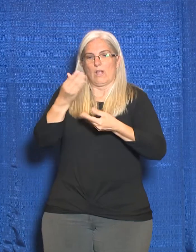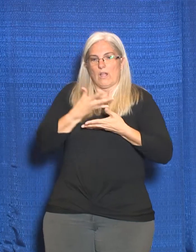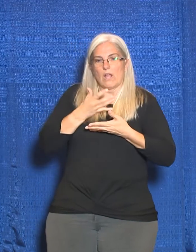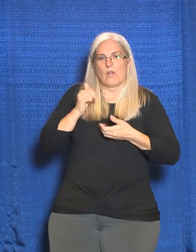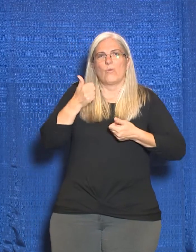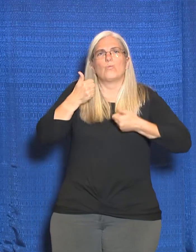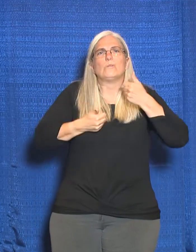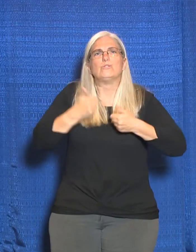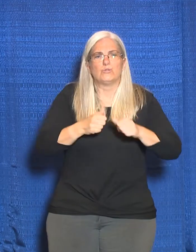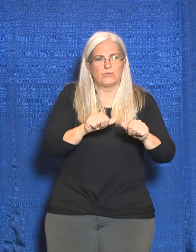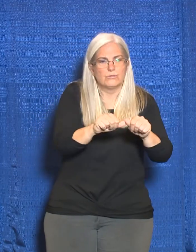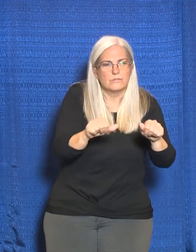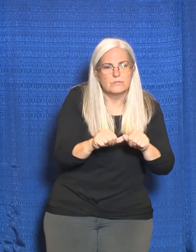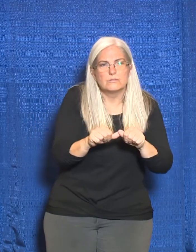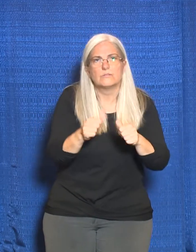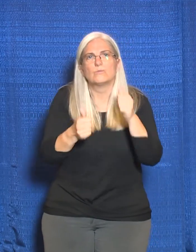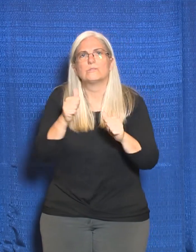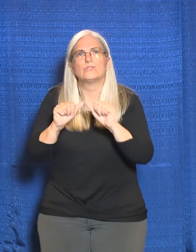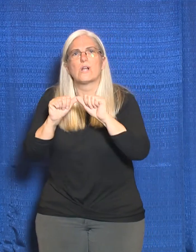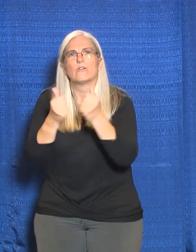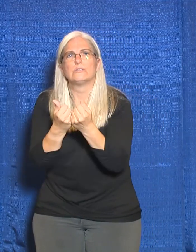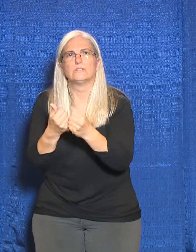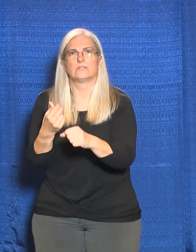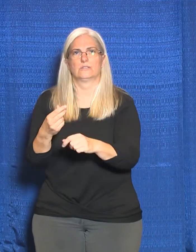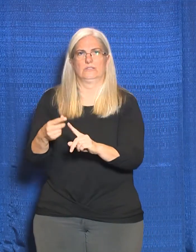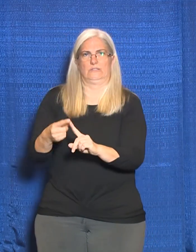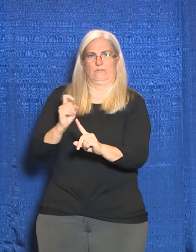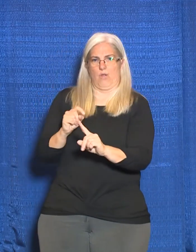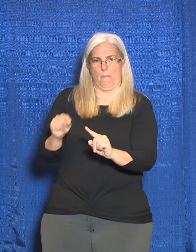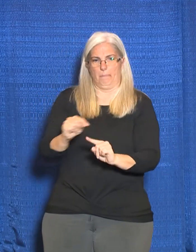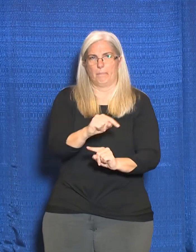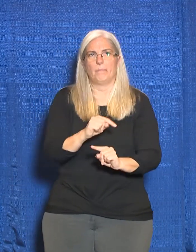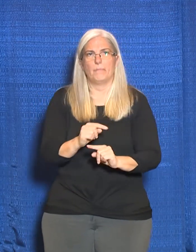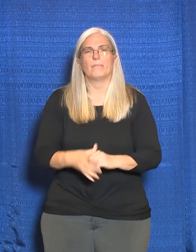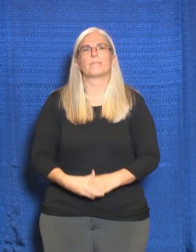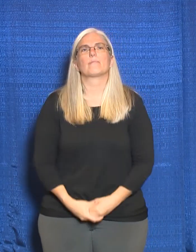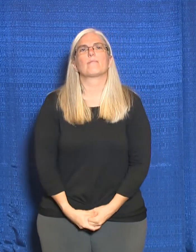identify which VRA site they came from.